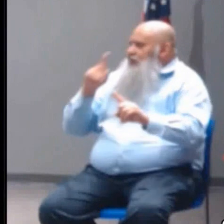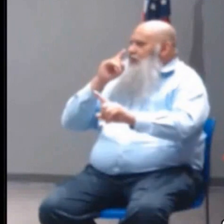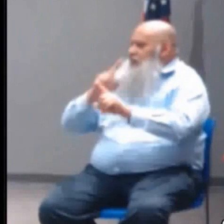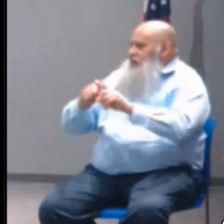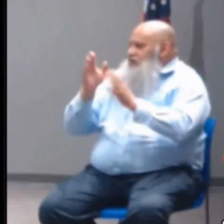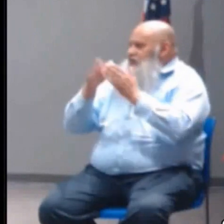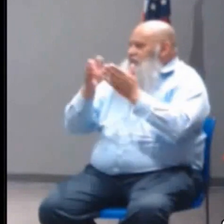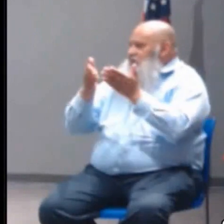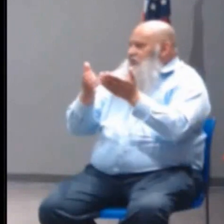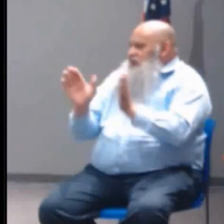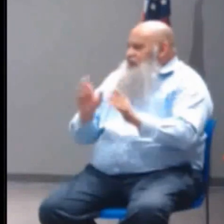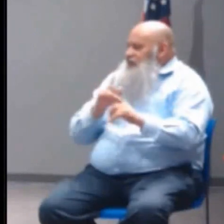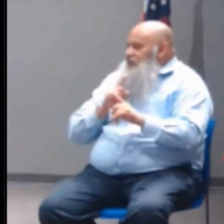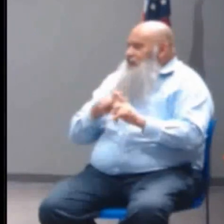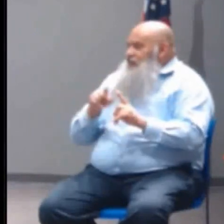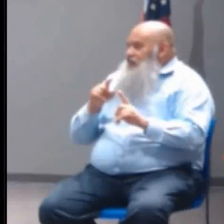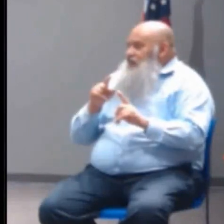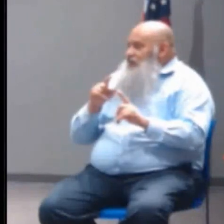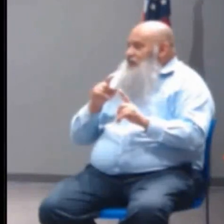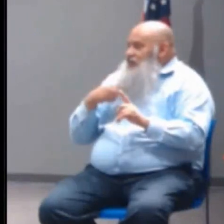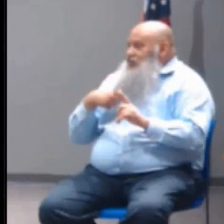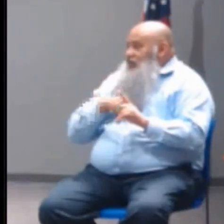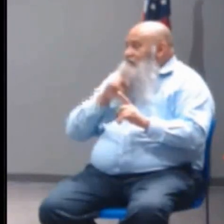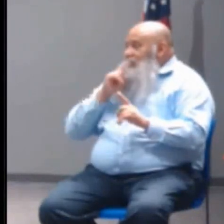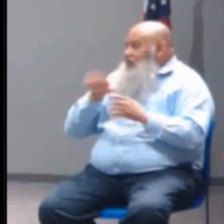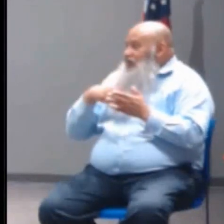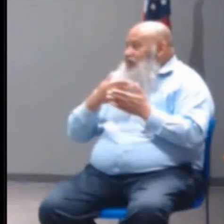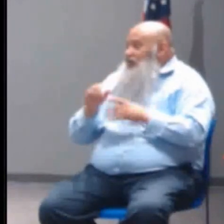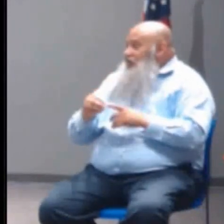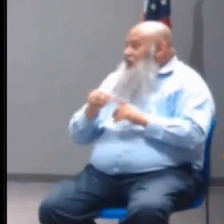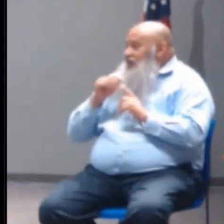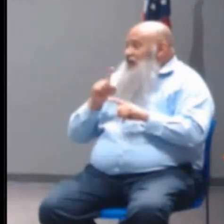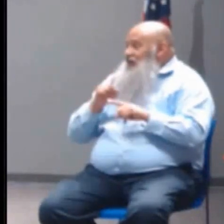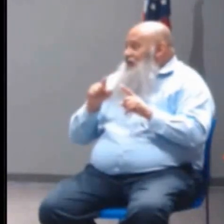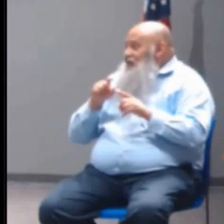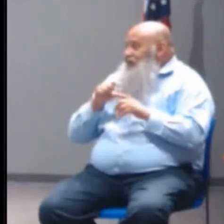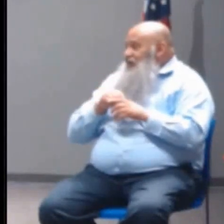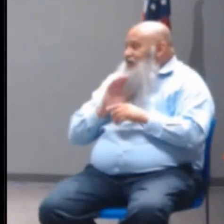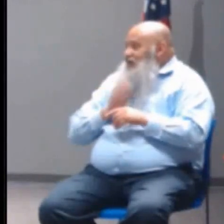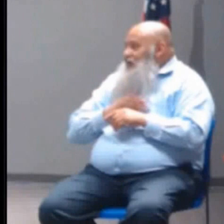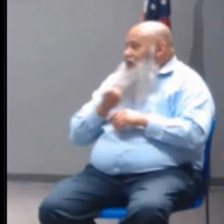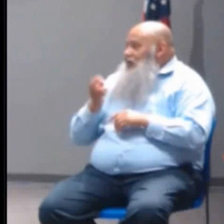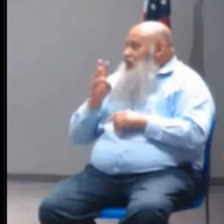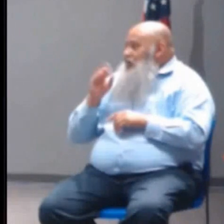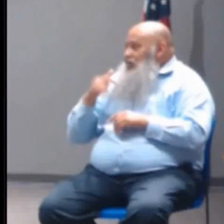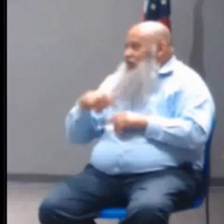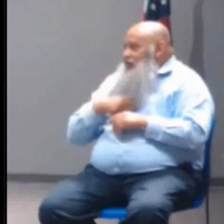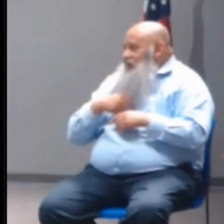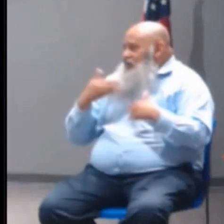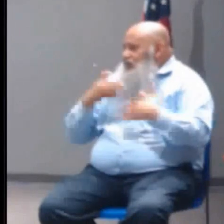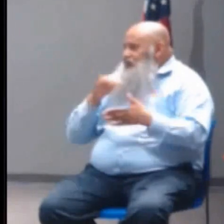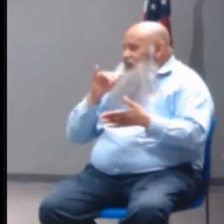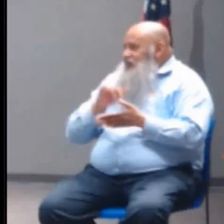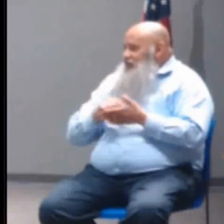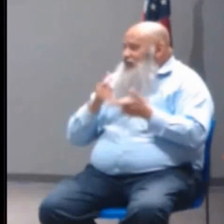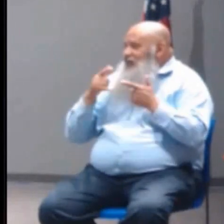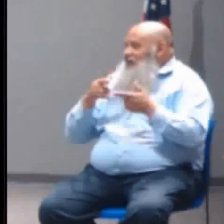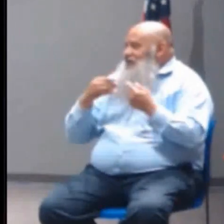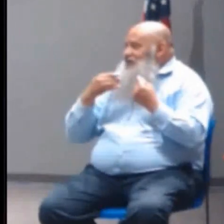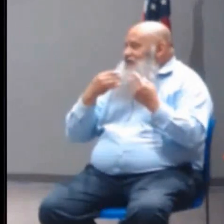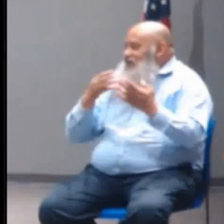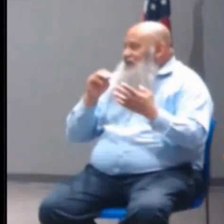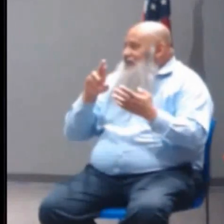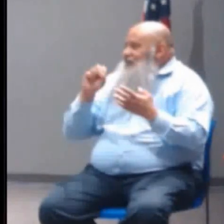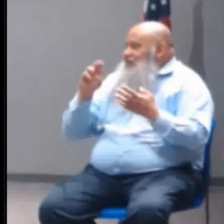the community overall. But we are all unique and different in our own ways. So we appreciate that. Let's give